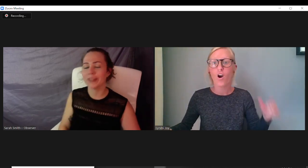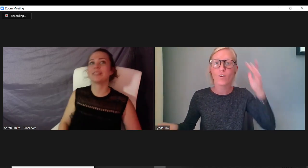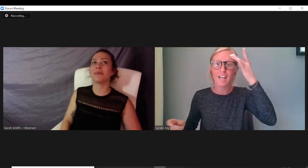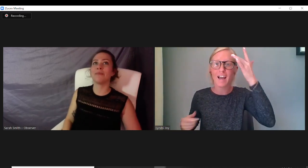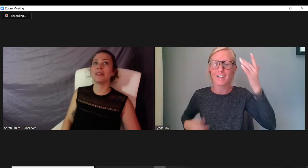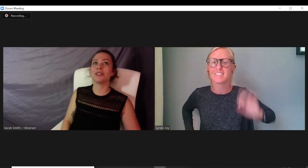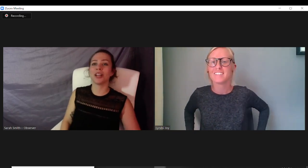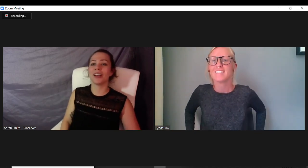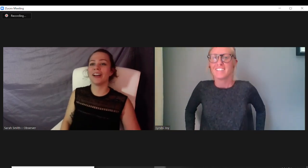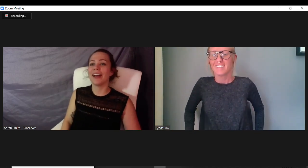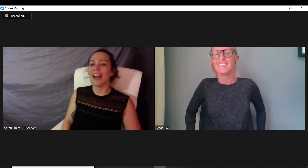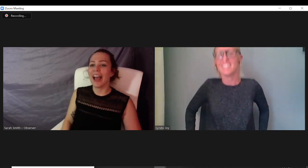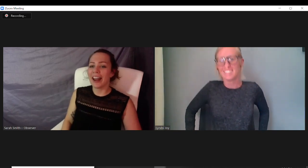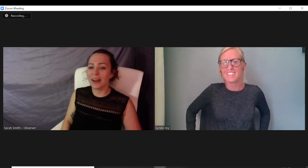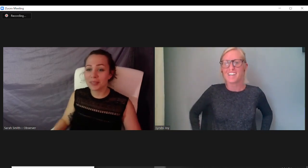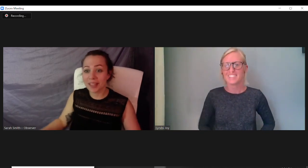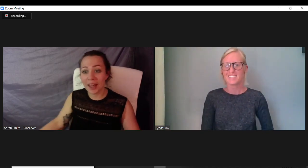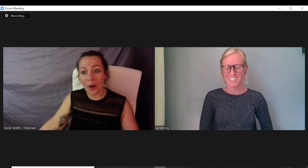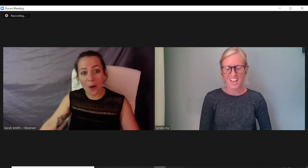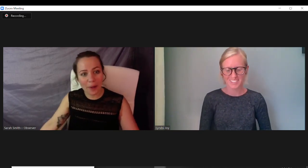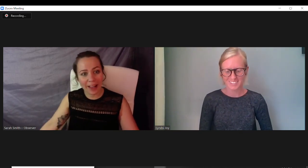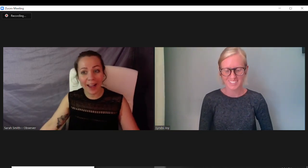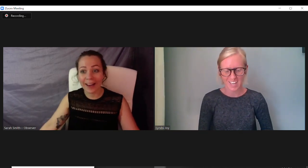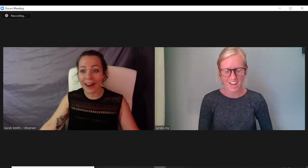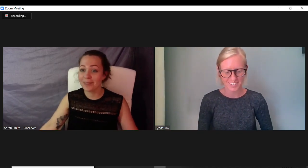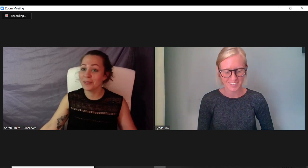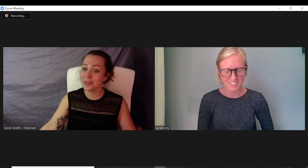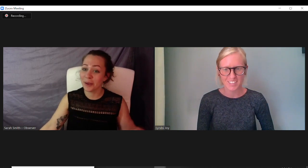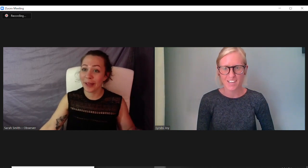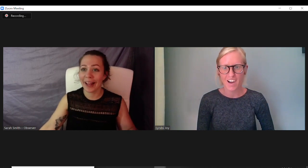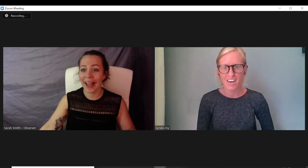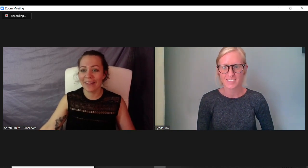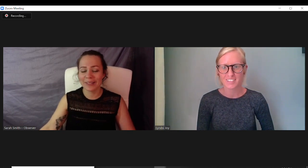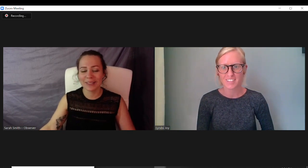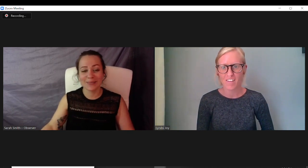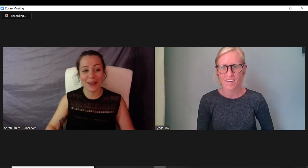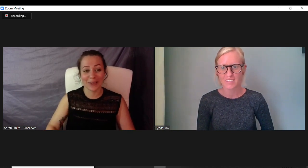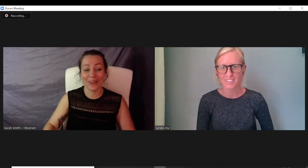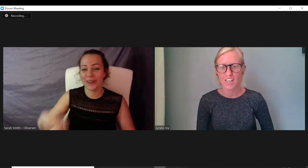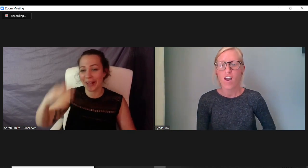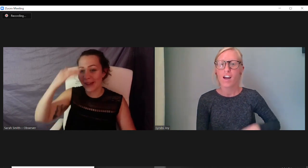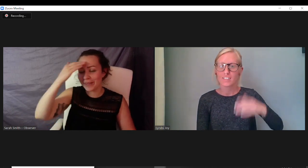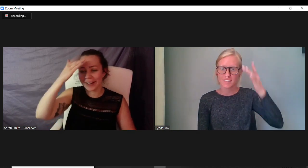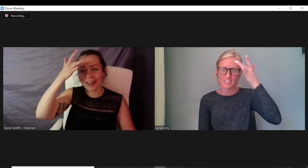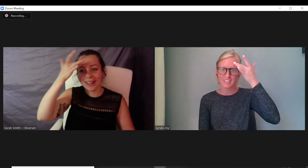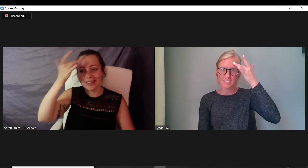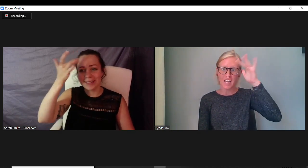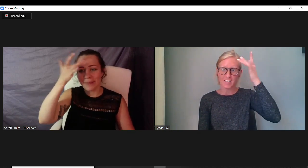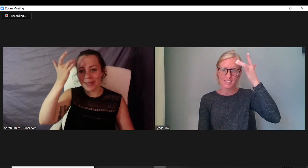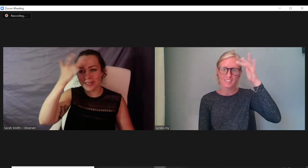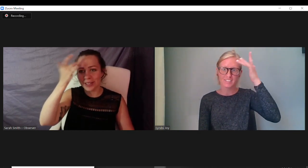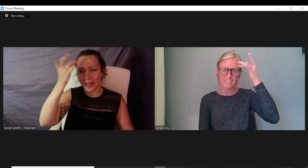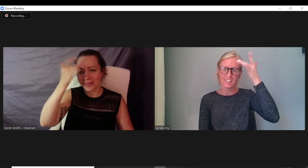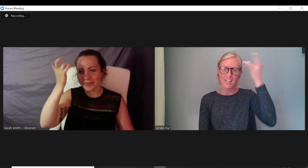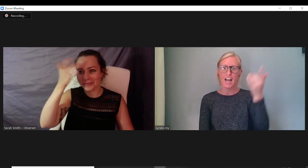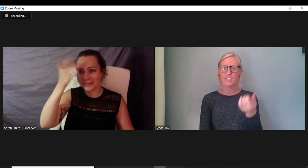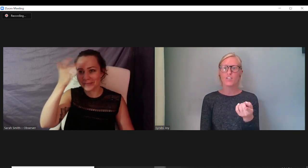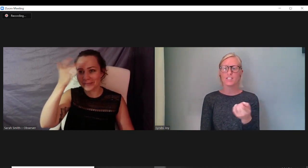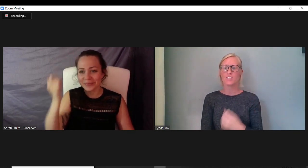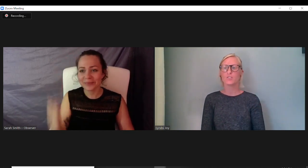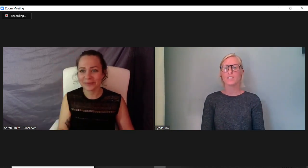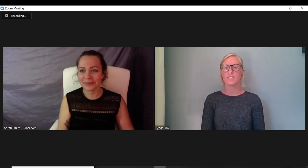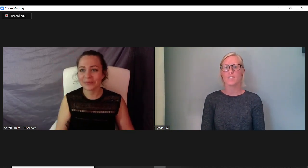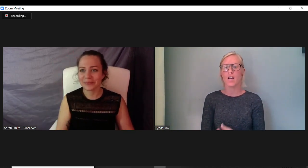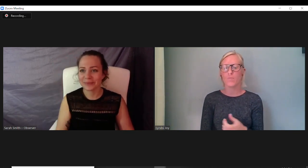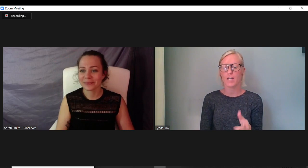what it was. Dementia. Yeah. And I was like, oh my God, I'm so glad I have this in my vocabulary. Dementia. I